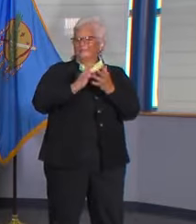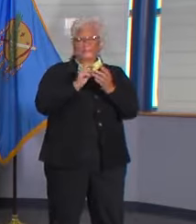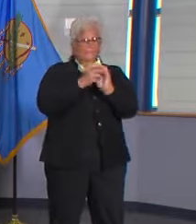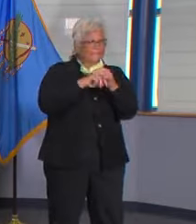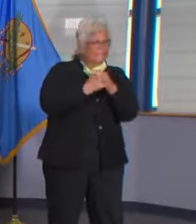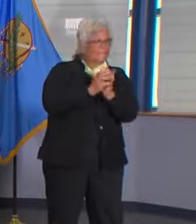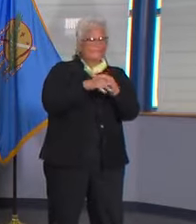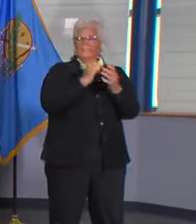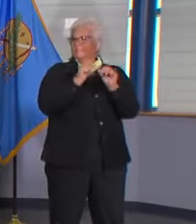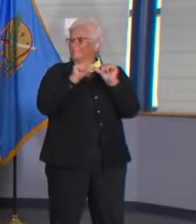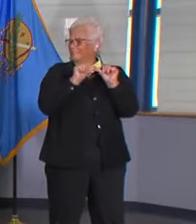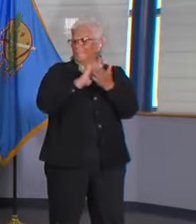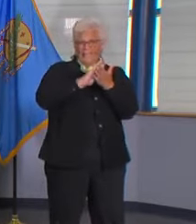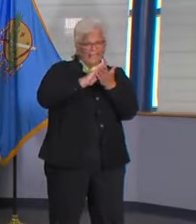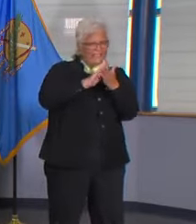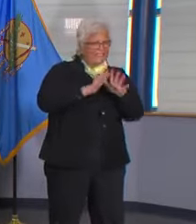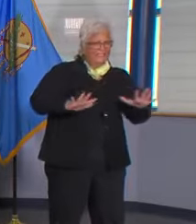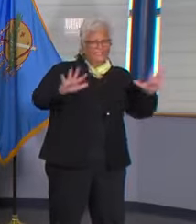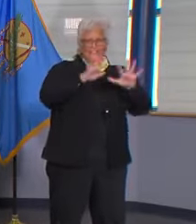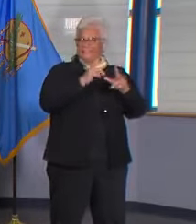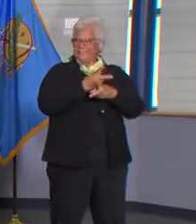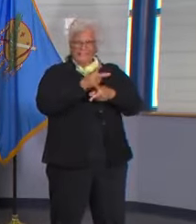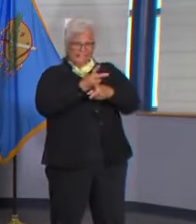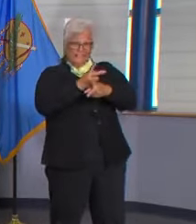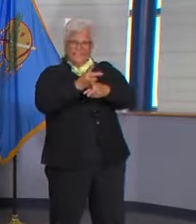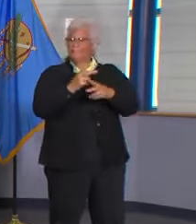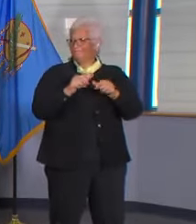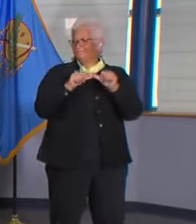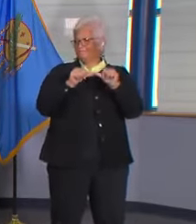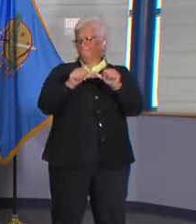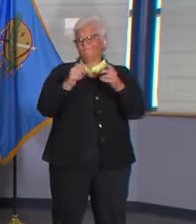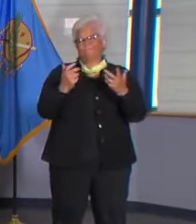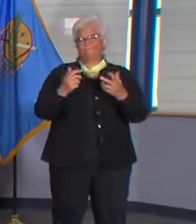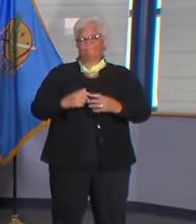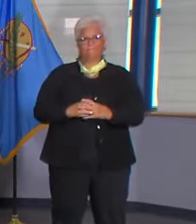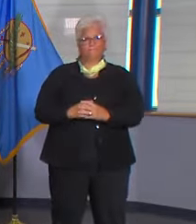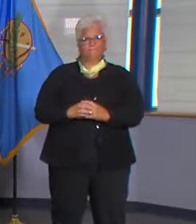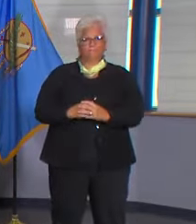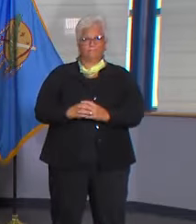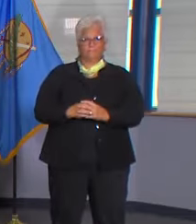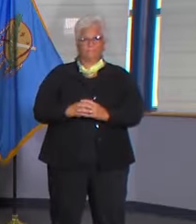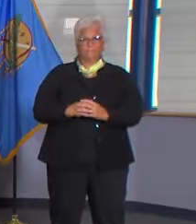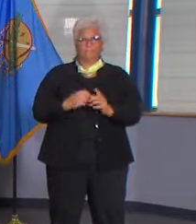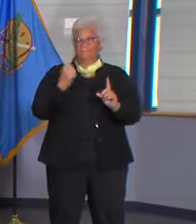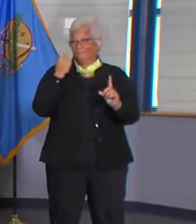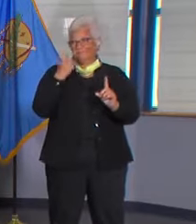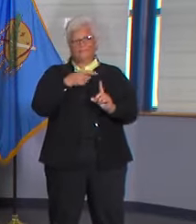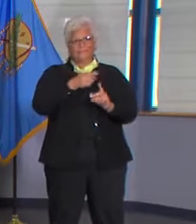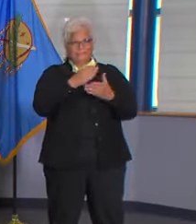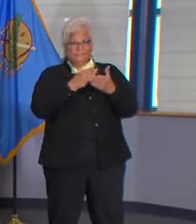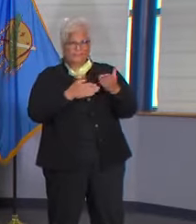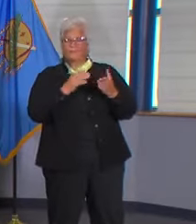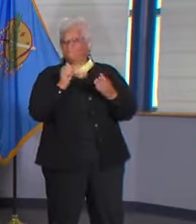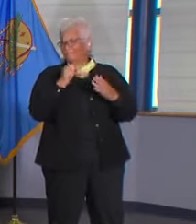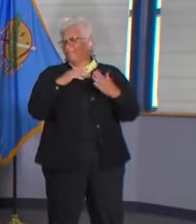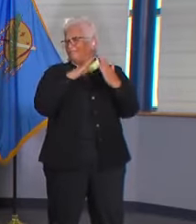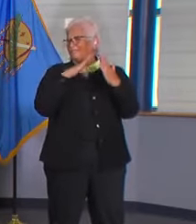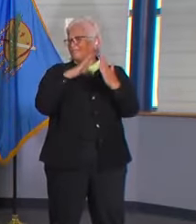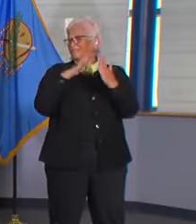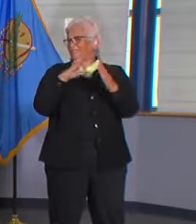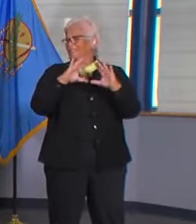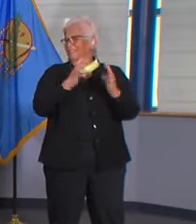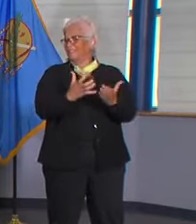staff. And they're going to be in the classroom. They're trying to change their footprint in their infrastructure to assure they can